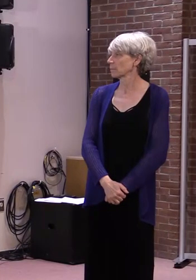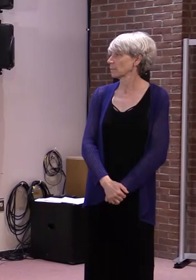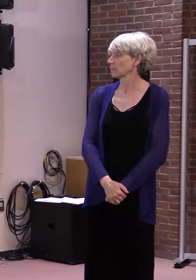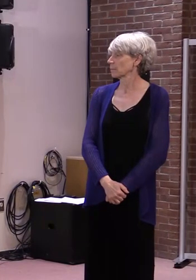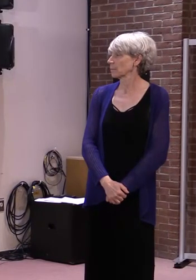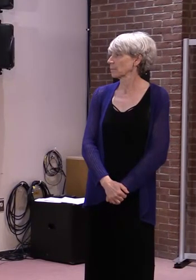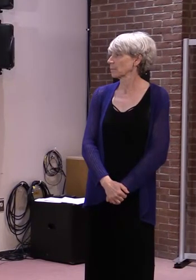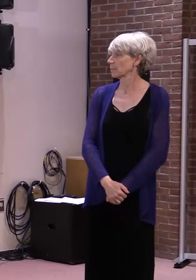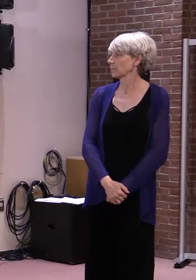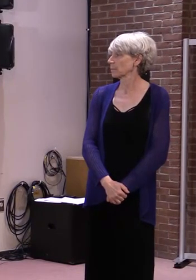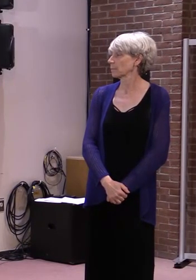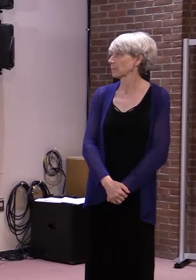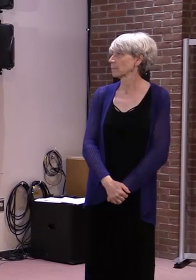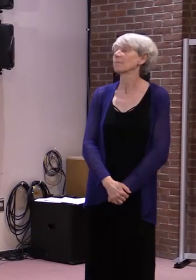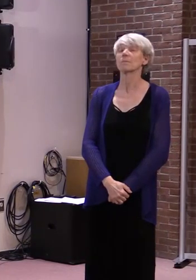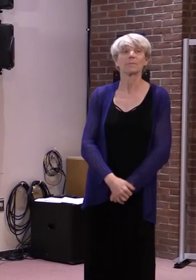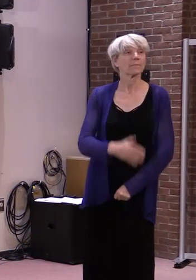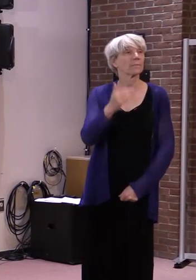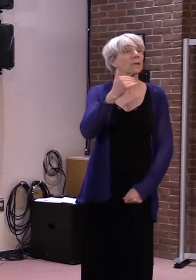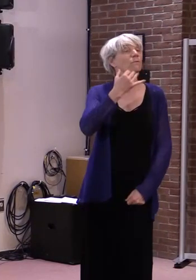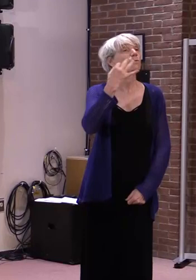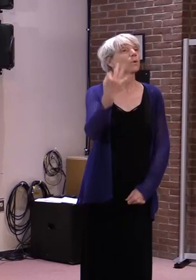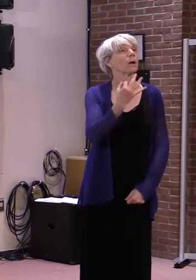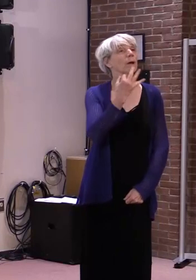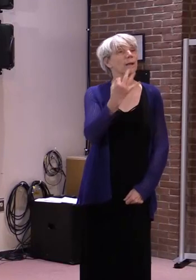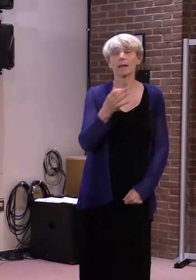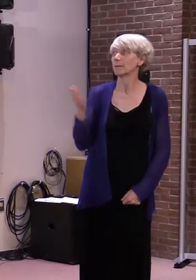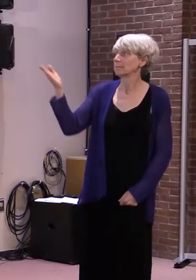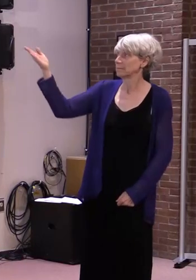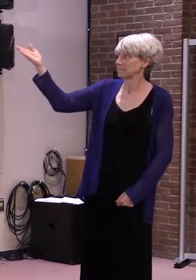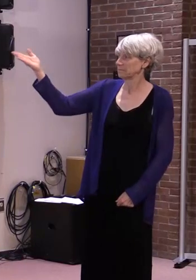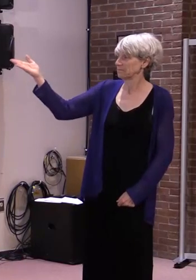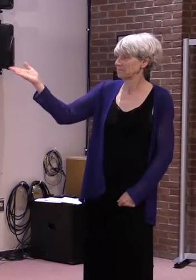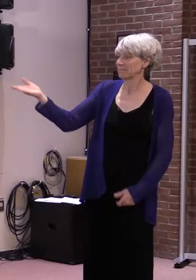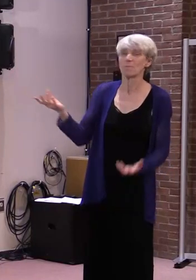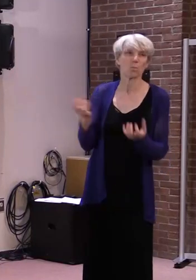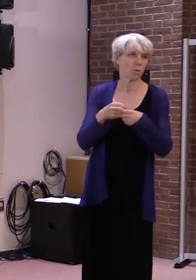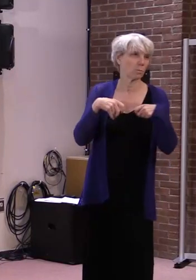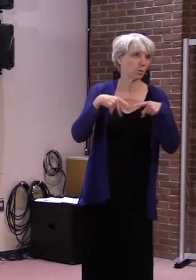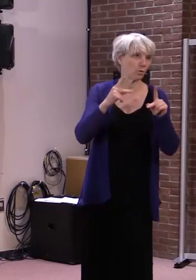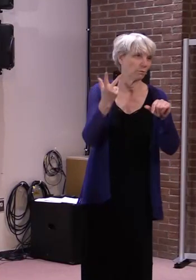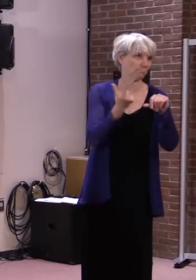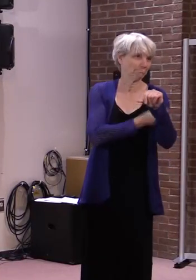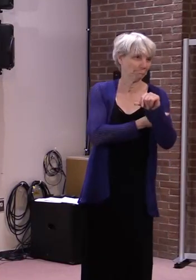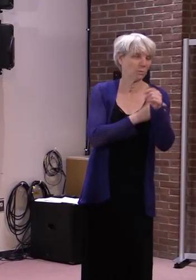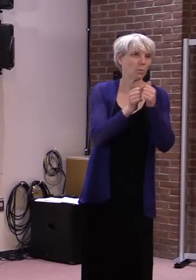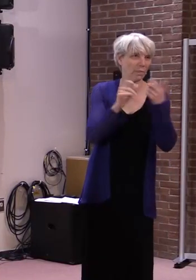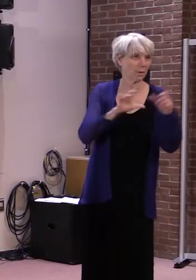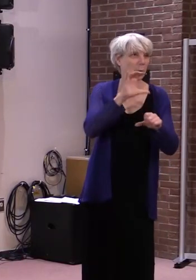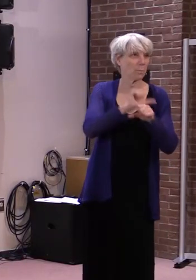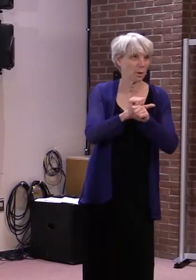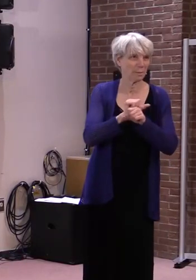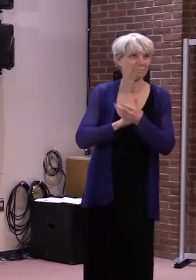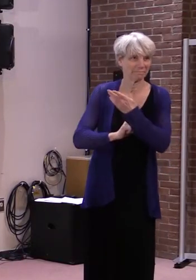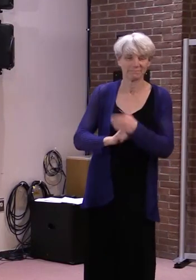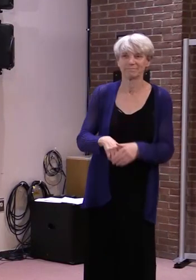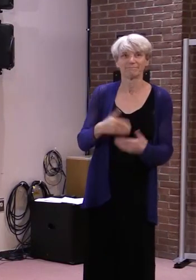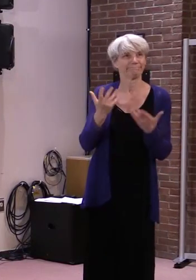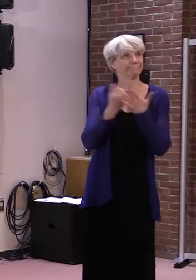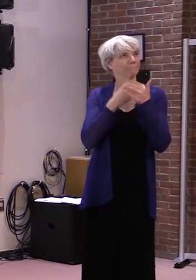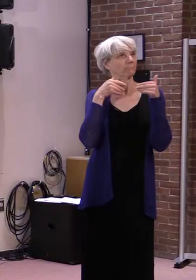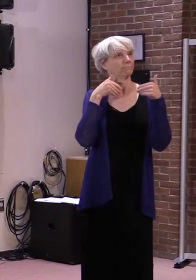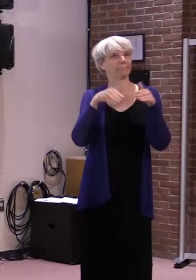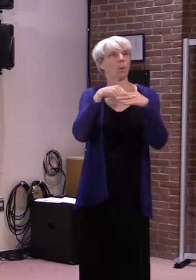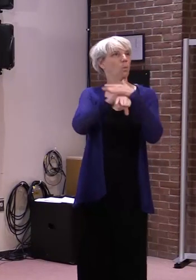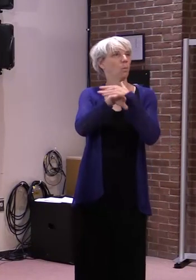of Burlington, and on Friday, Newport Waterfront Plaza and the Community Health Centers of Burlington. Again, like